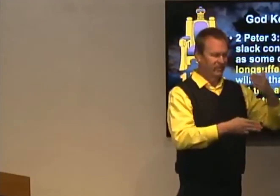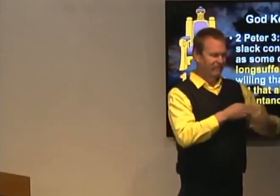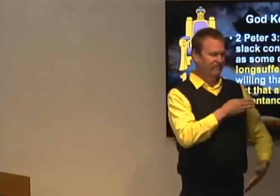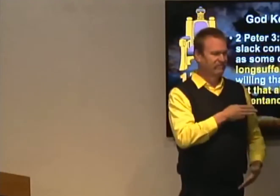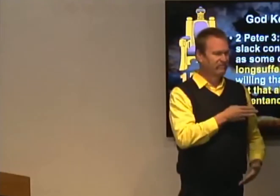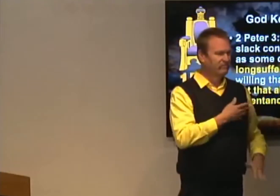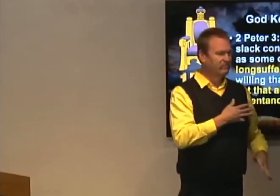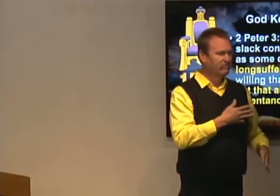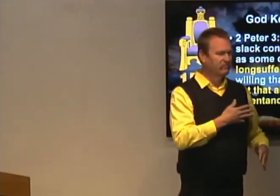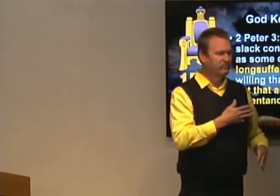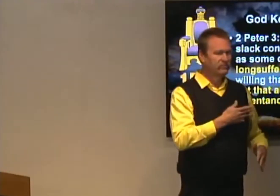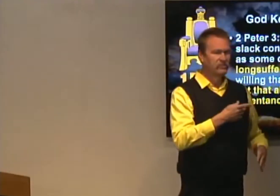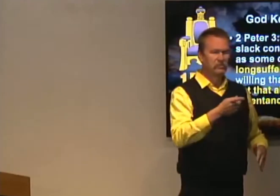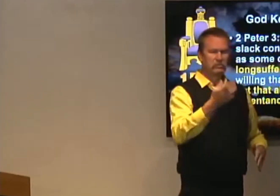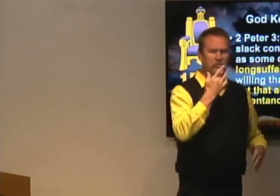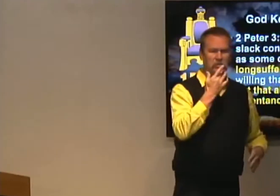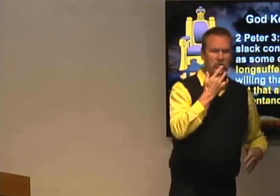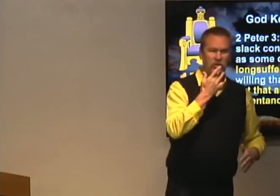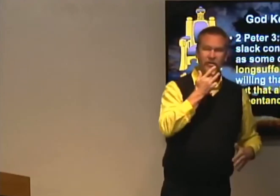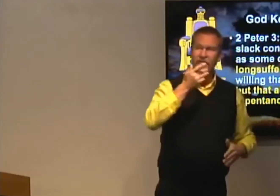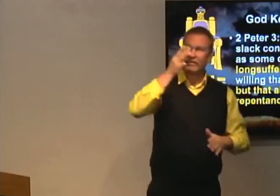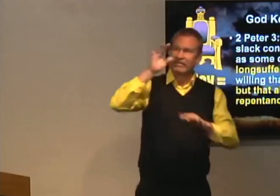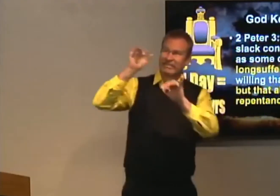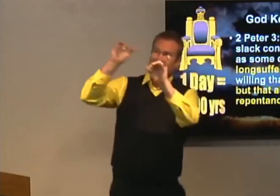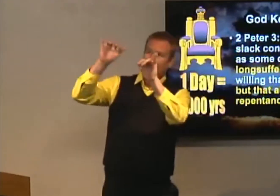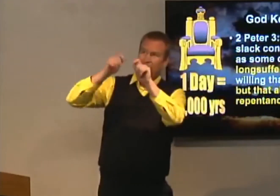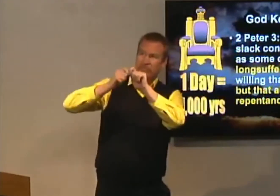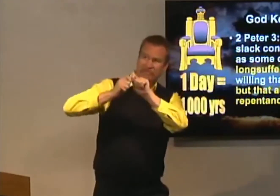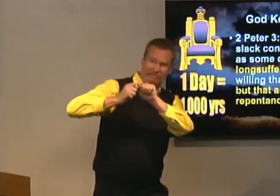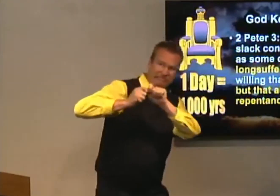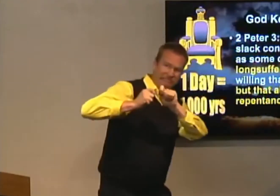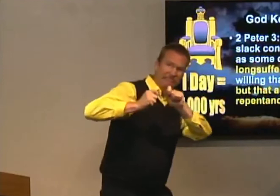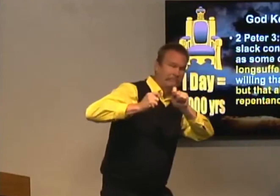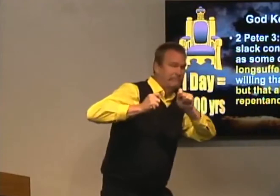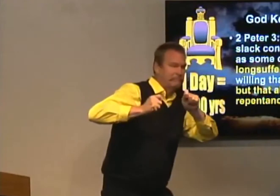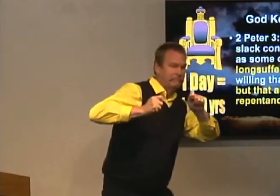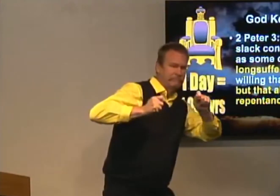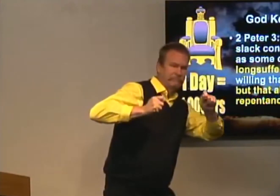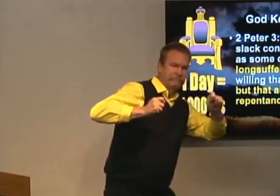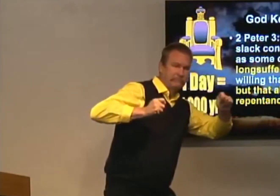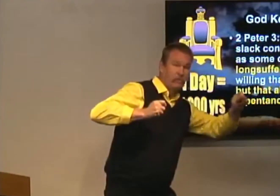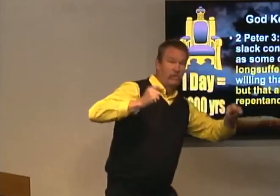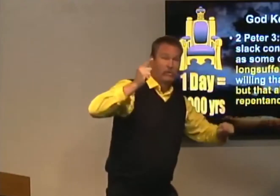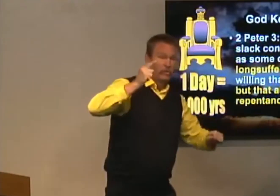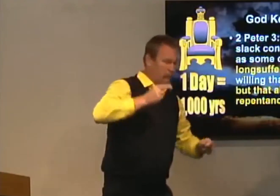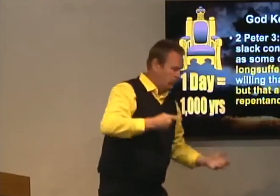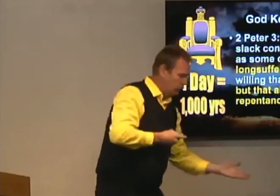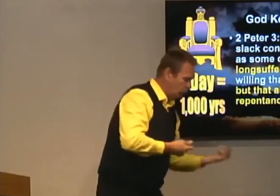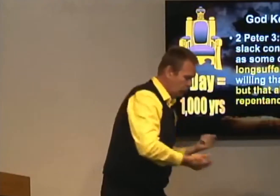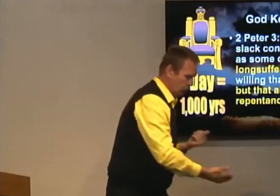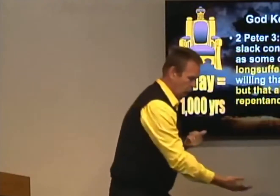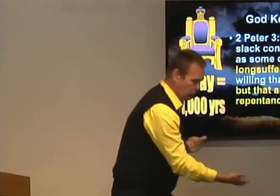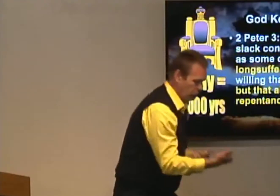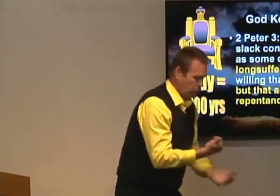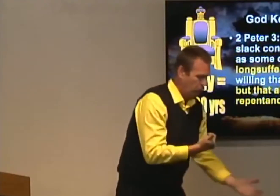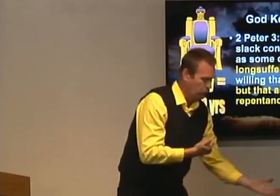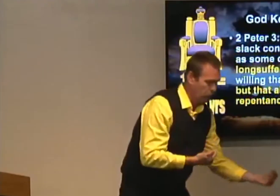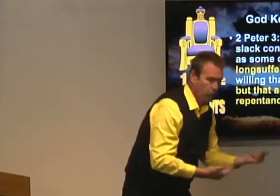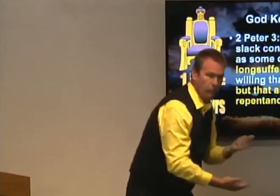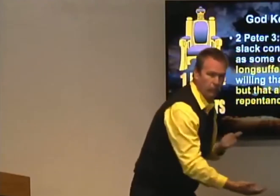There is still an opportunity for them to repent before God comes. So we do want God to delay his coming until